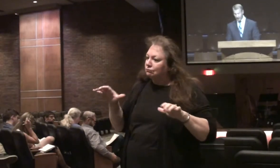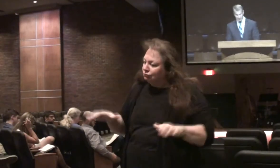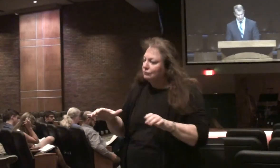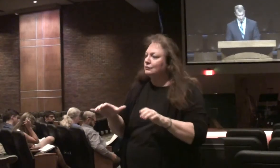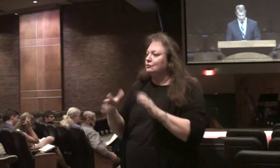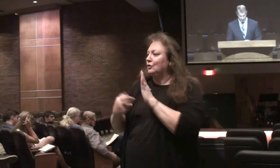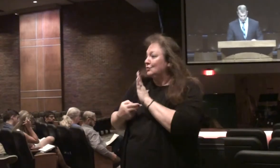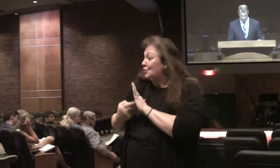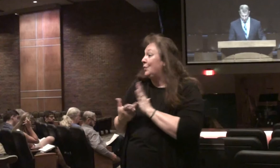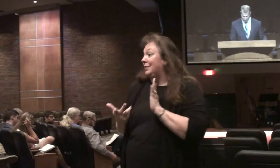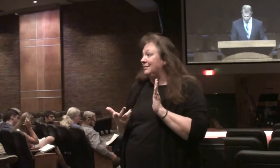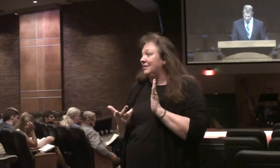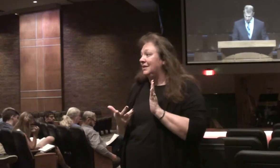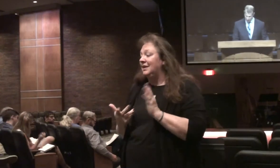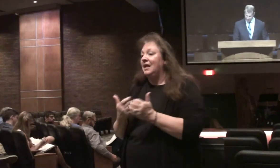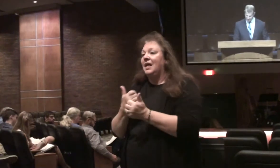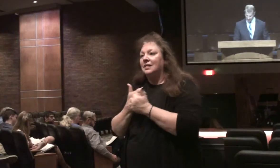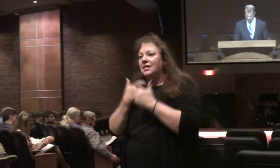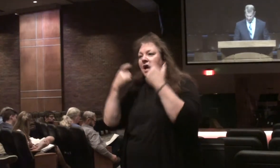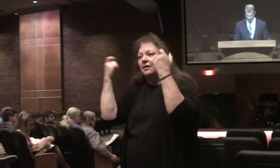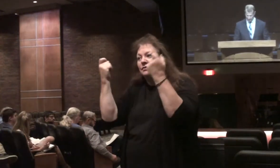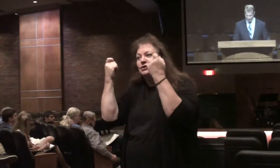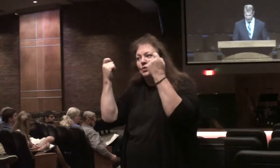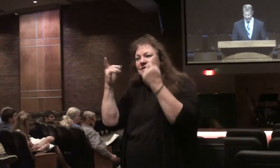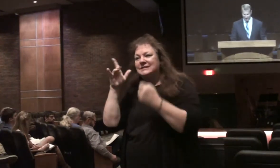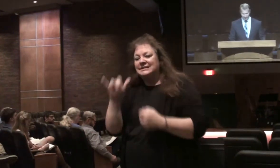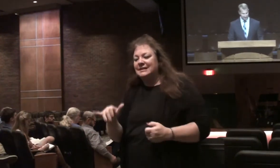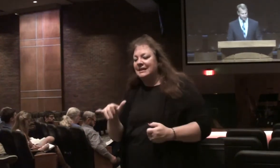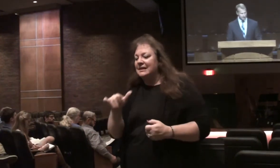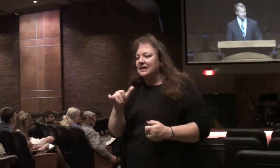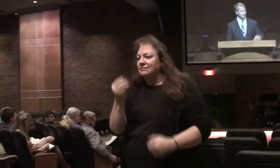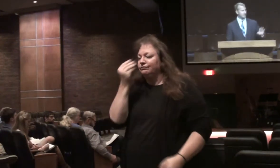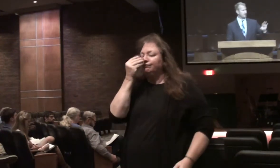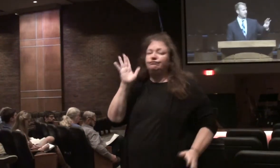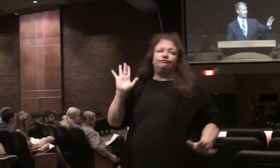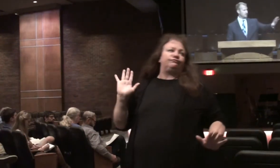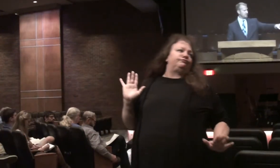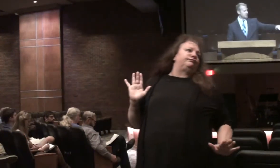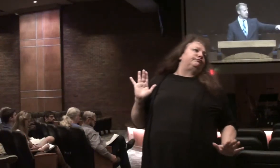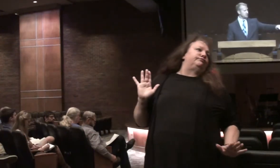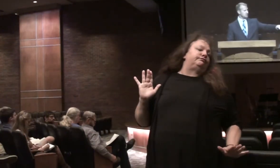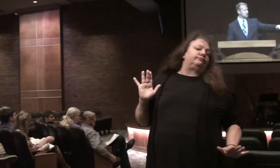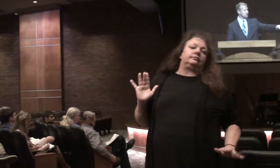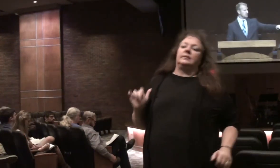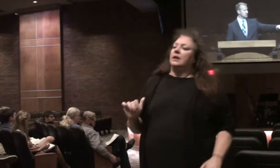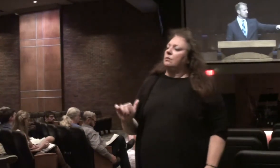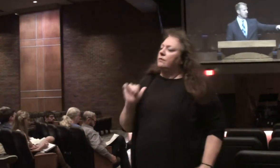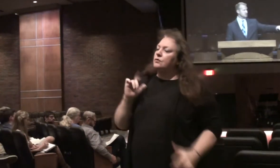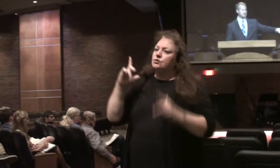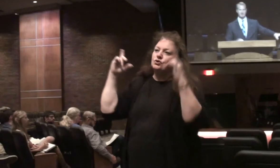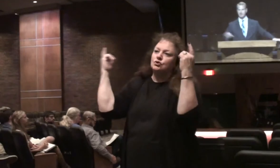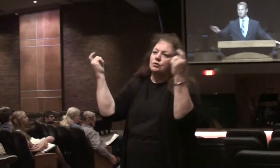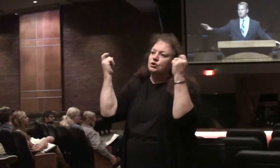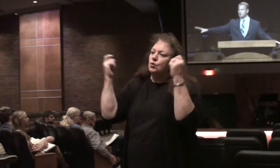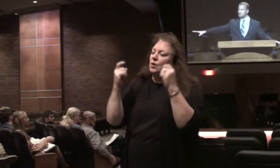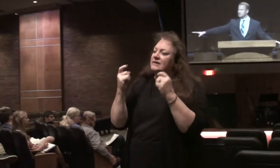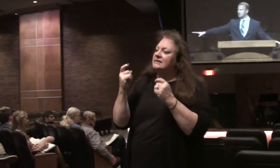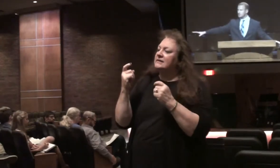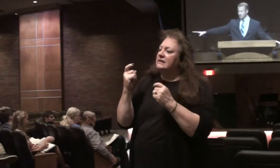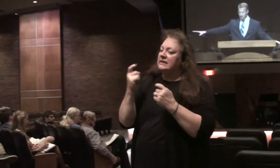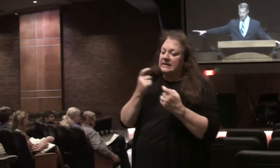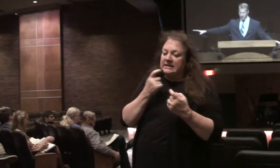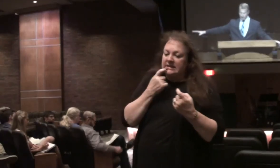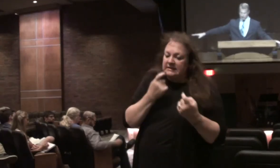live righteously, and love rejoices in that. Love is not indifferent. It refuses to rejoice in unrighteousness. It